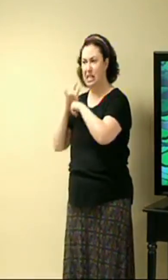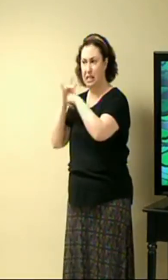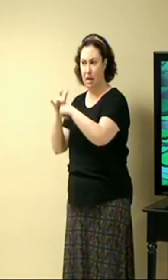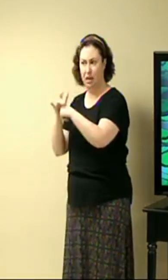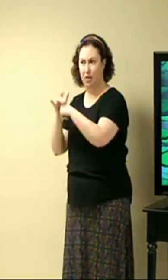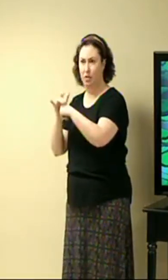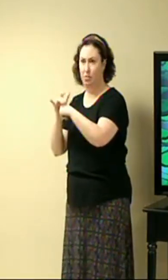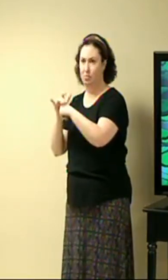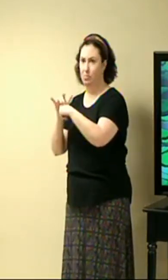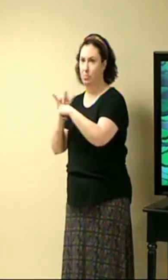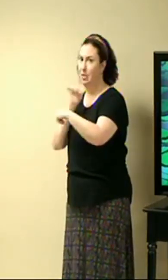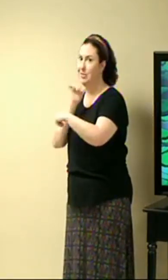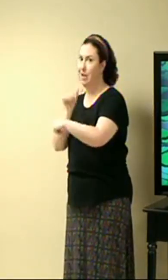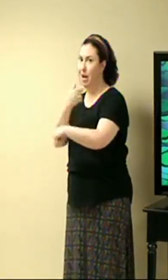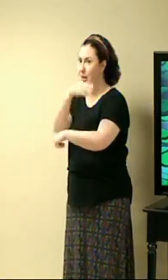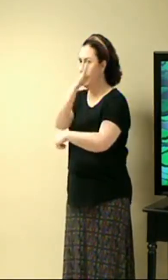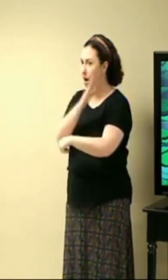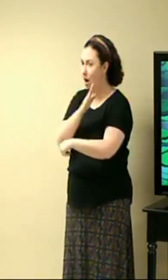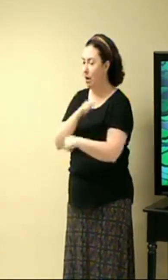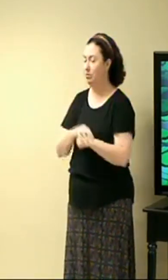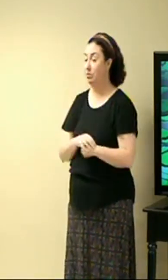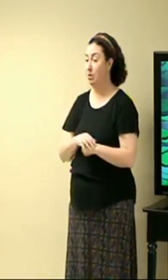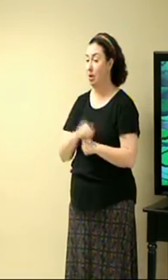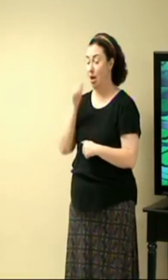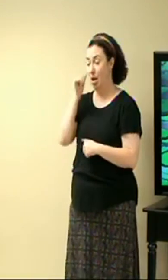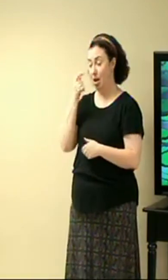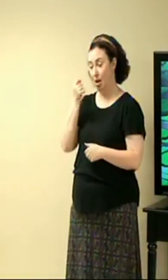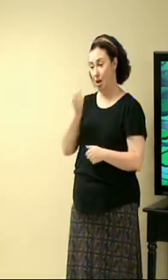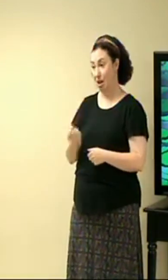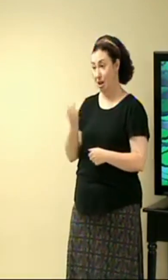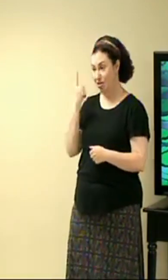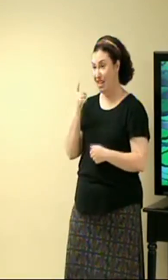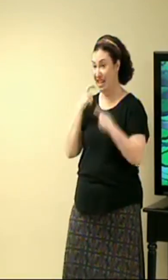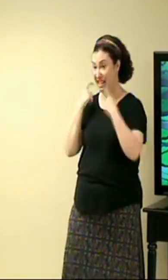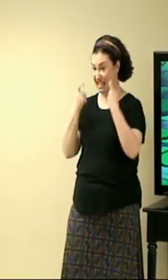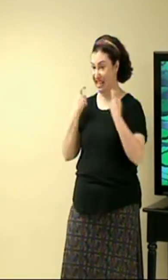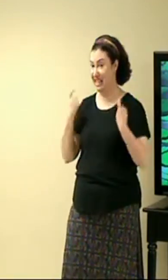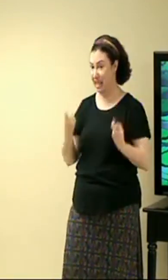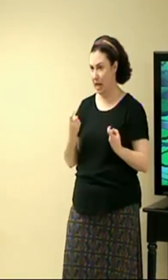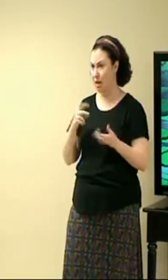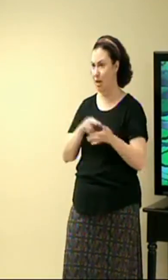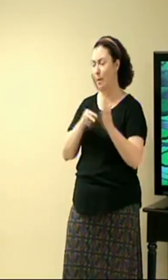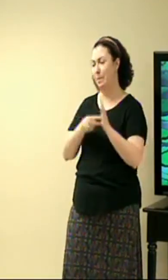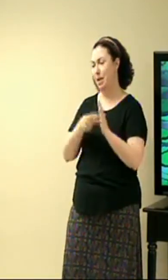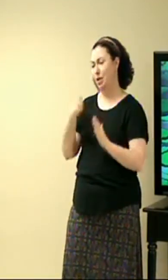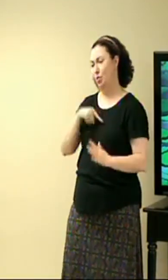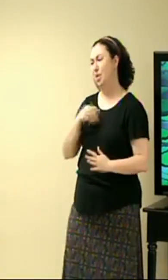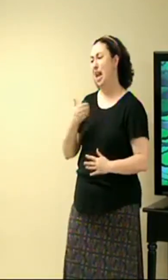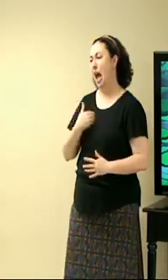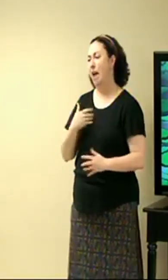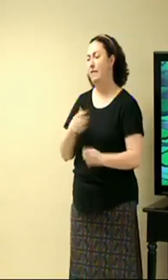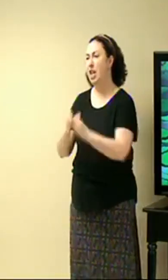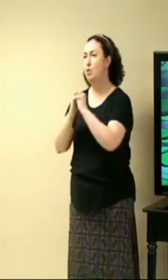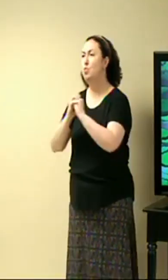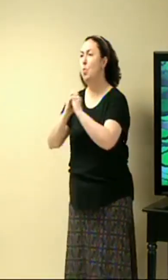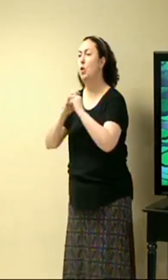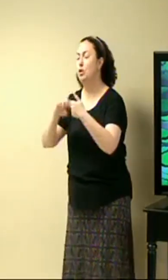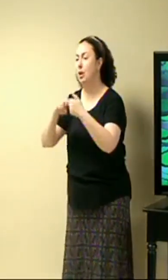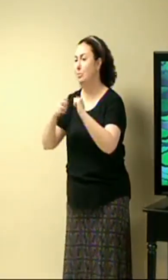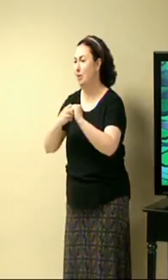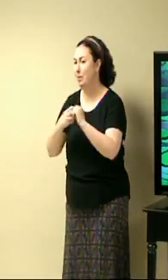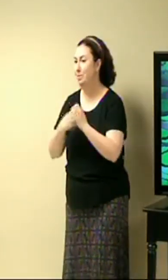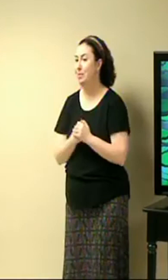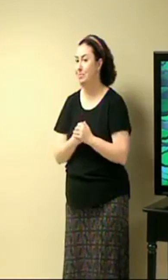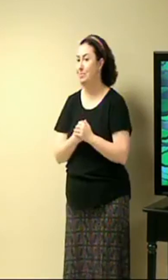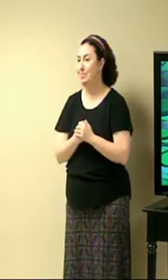issue is a worship issue. For example, when it comes to consumerism, it's not that we have all these desires,